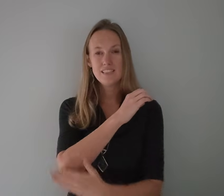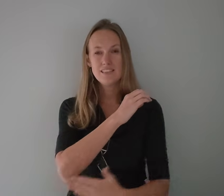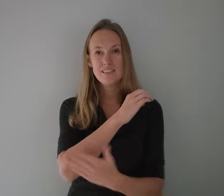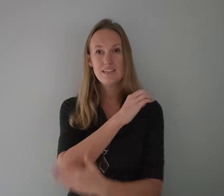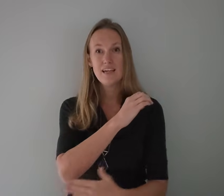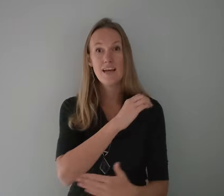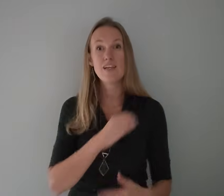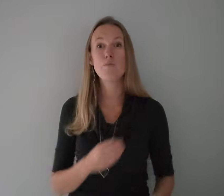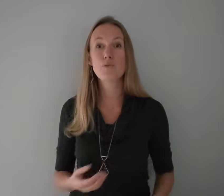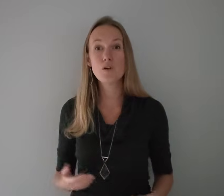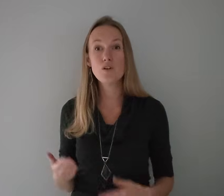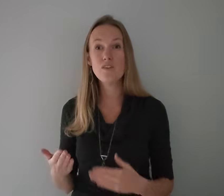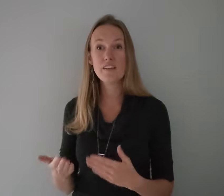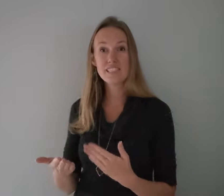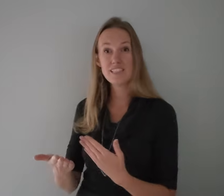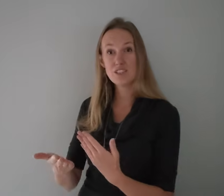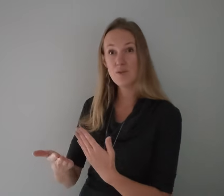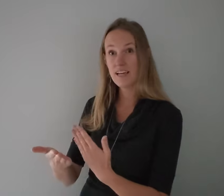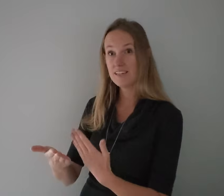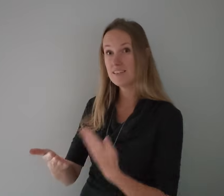nations, and then prove, I've seen it 2 ways.